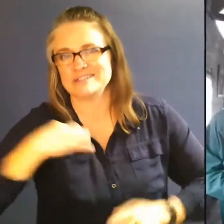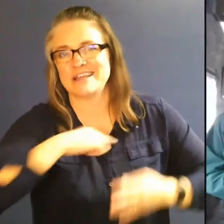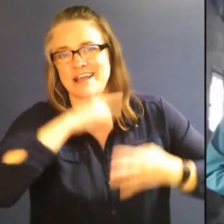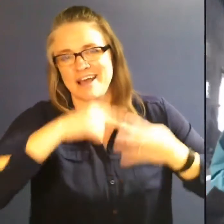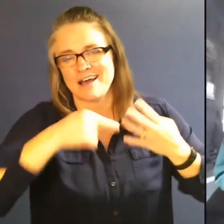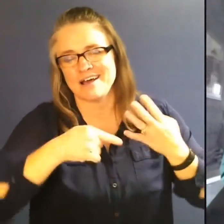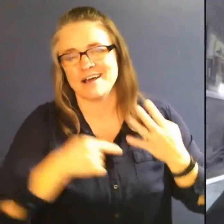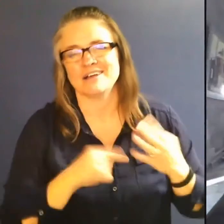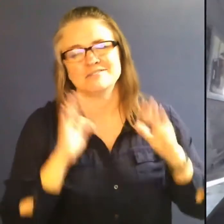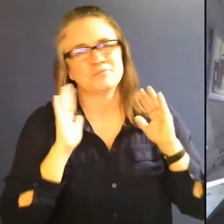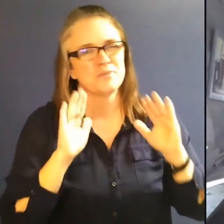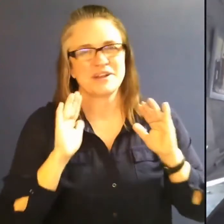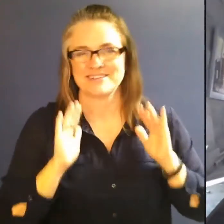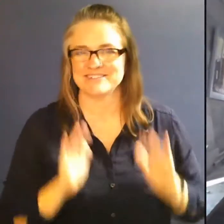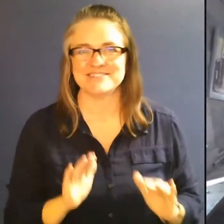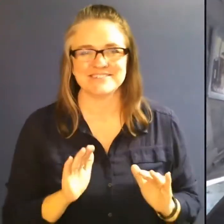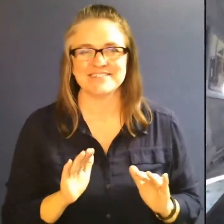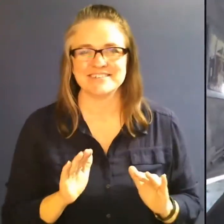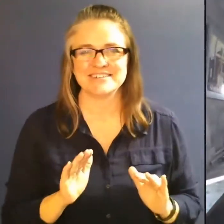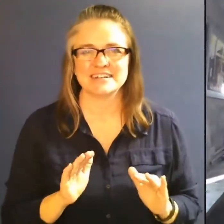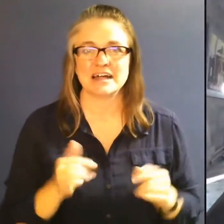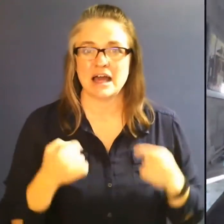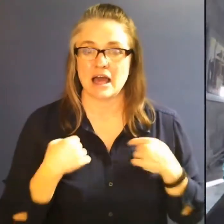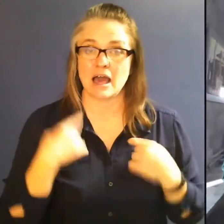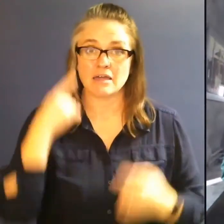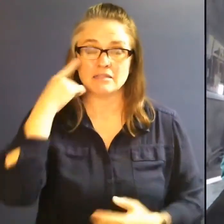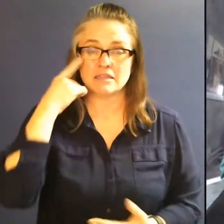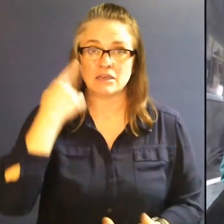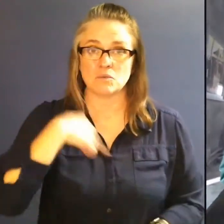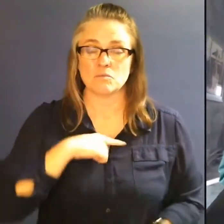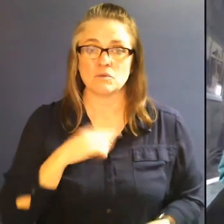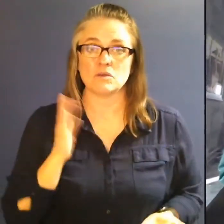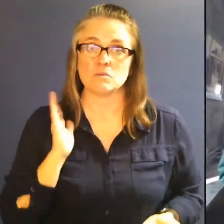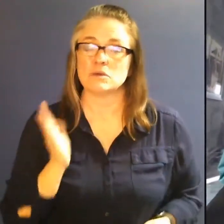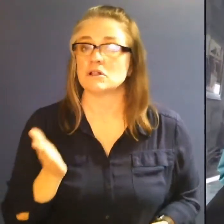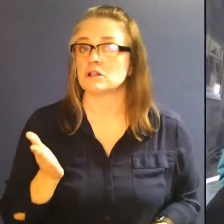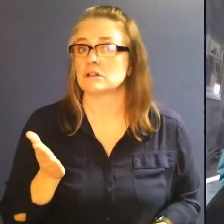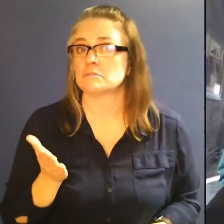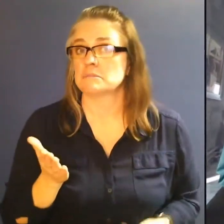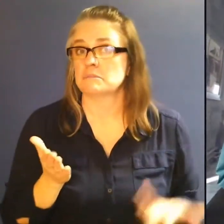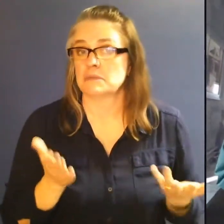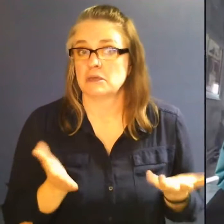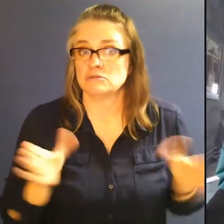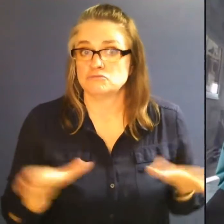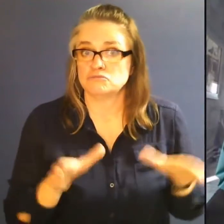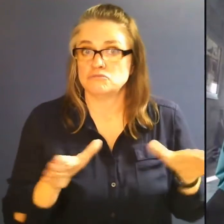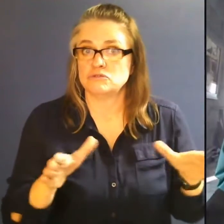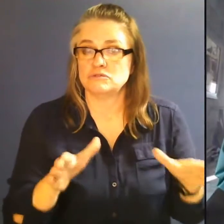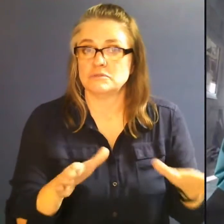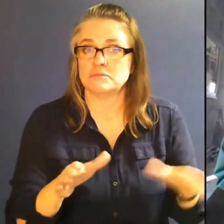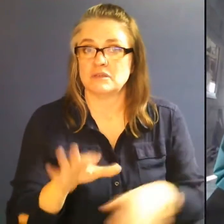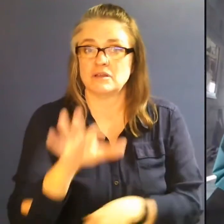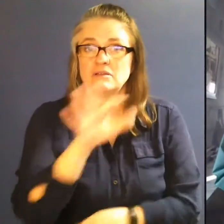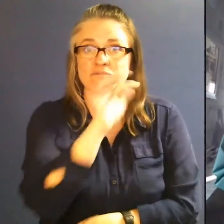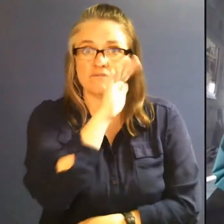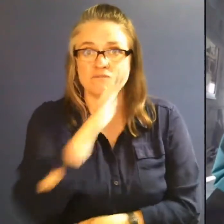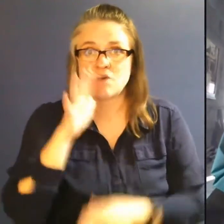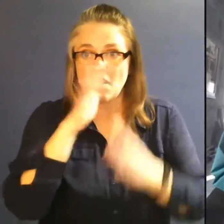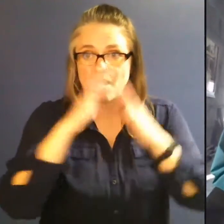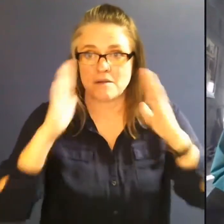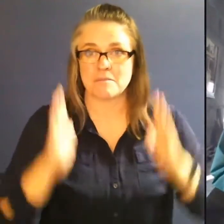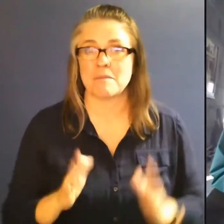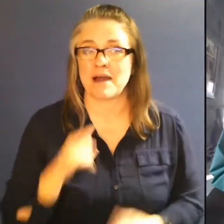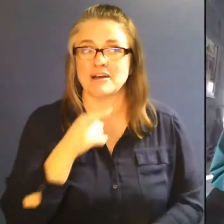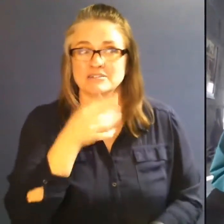just wonderful. And I actually think we're going to do something in the farmhouse. It's just up the lane here. And